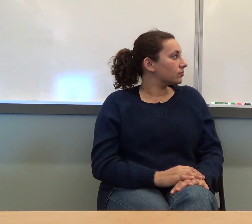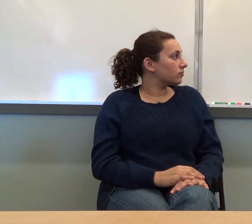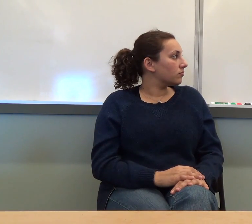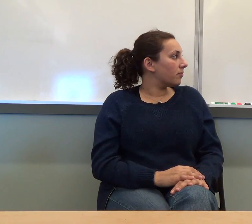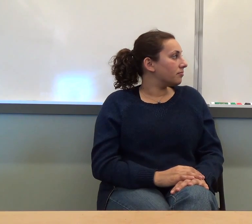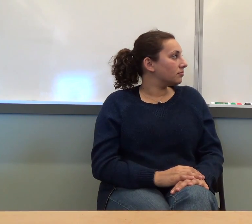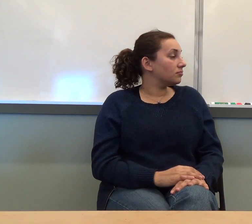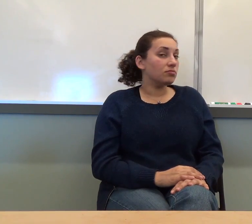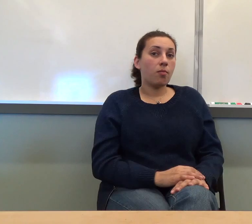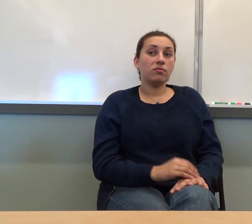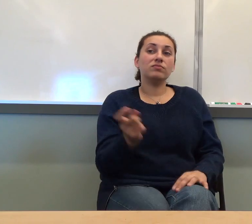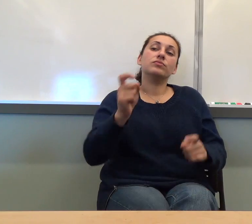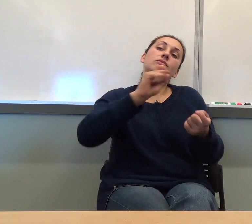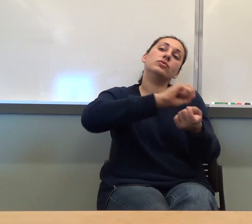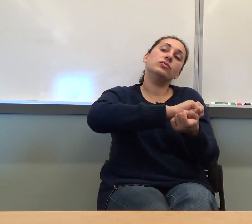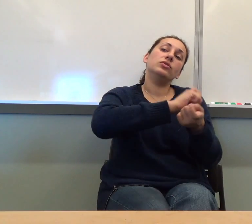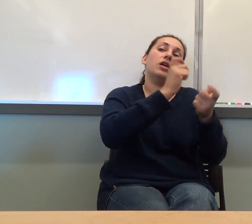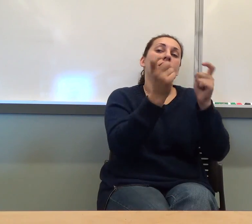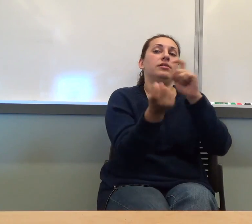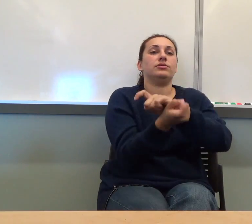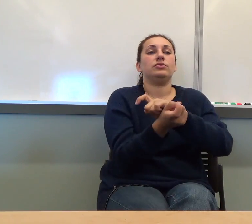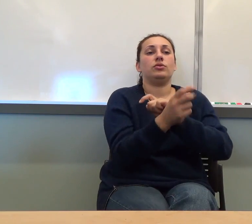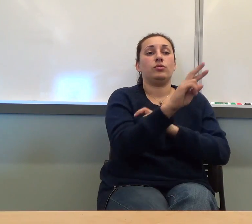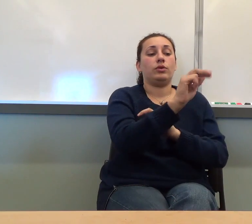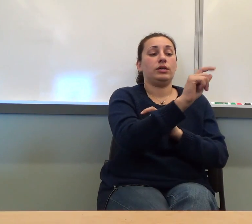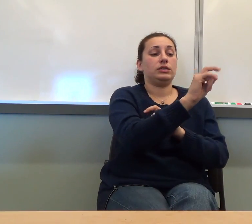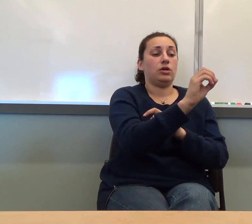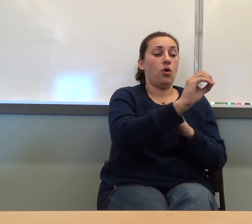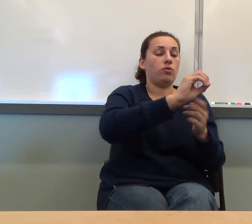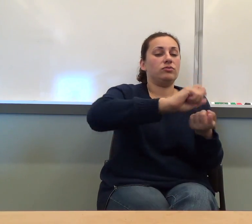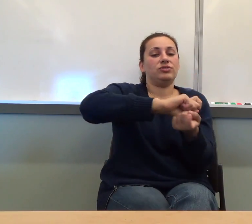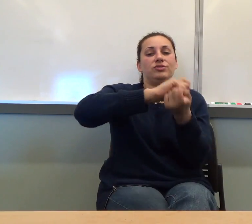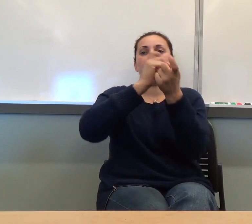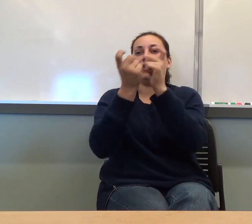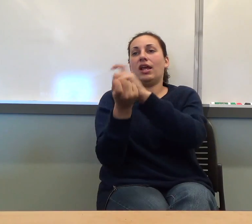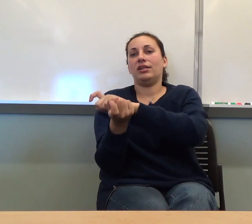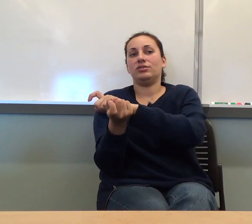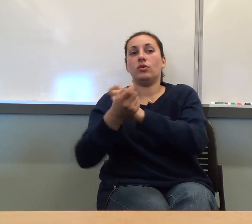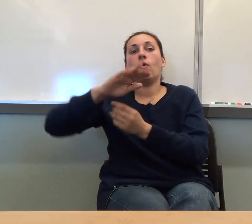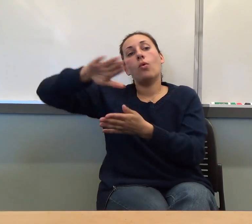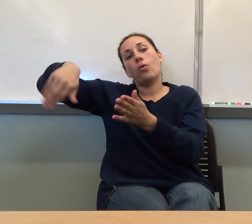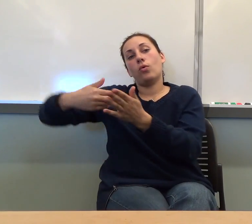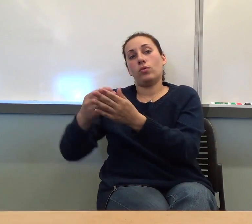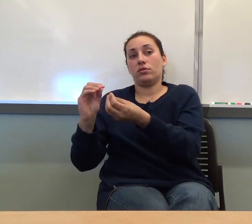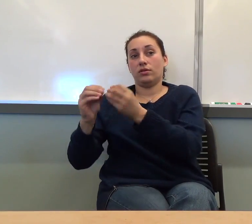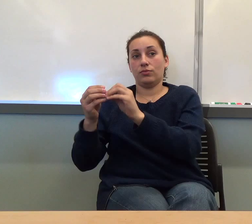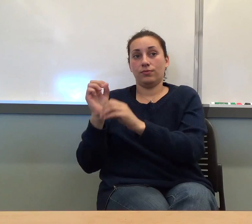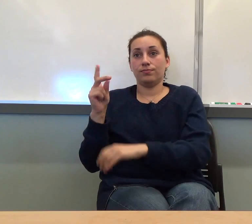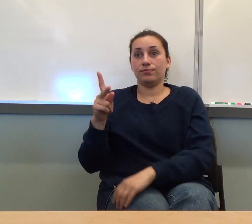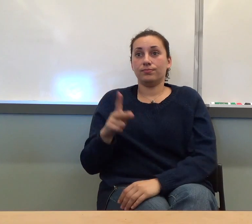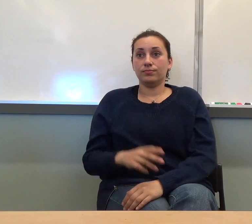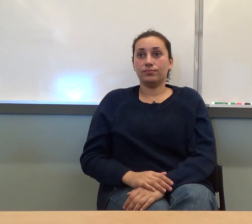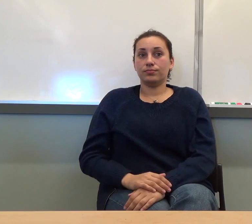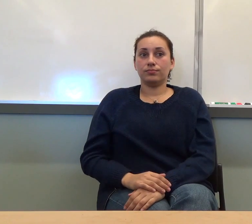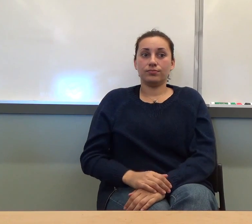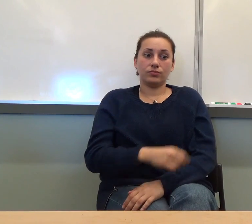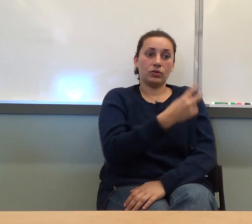And then rewrite the ratio as a ratio of whole numbers reduced to lowest terms again. All right, 2¼ 2, 3